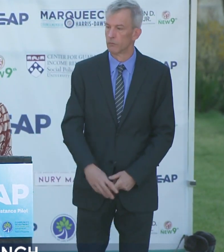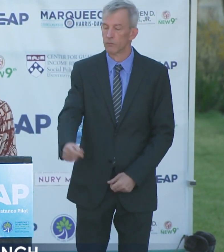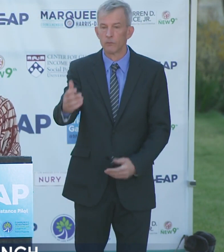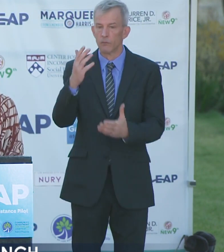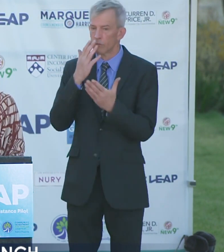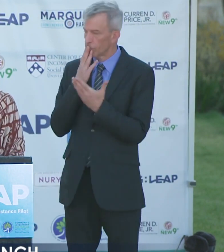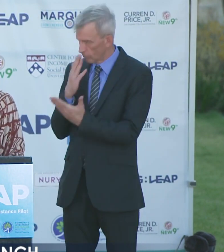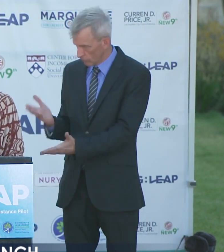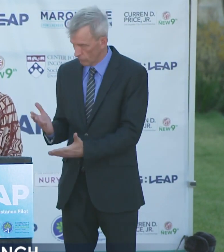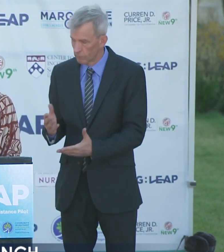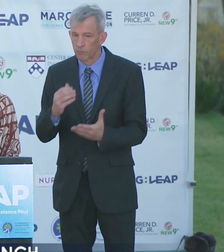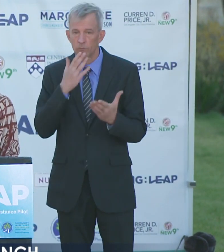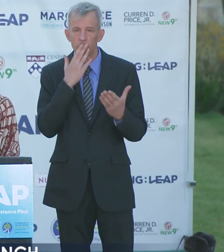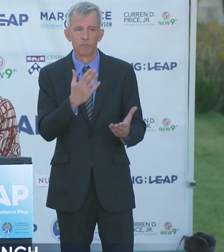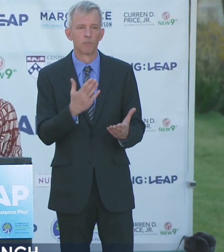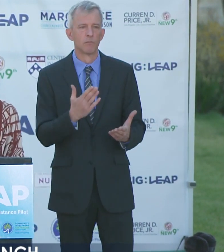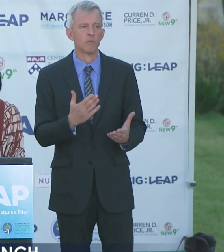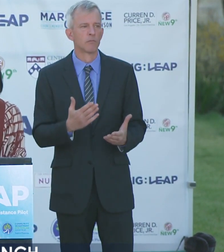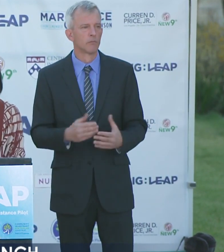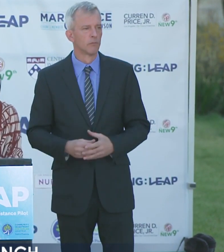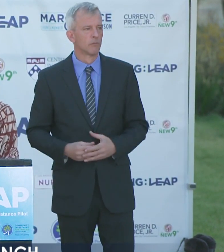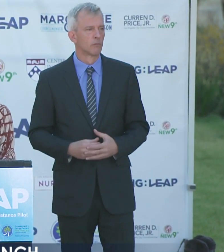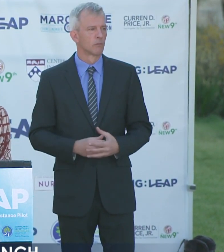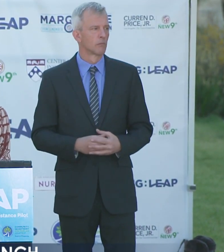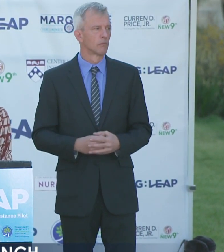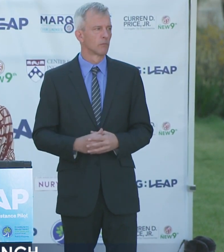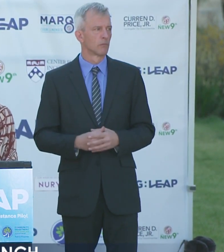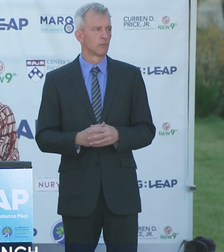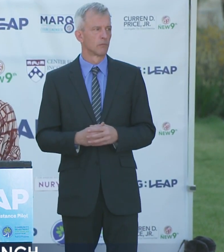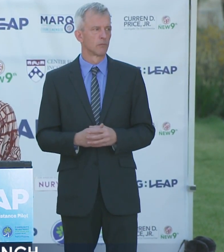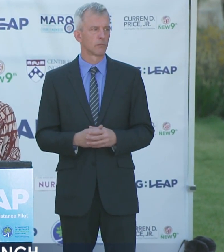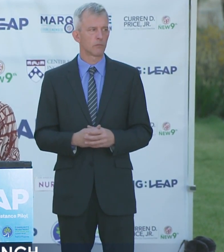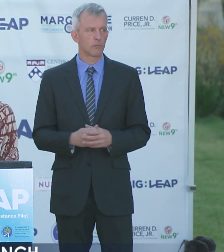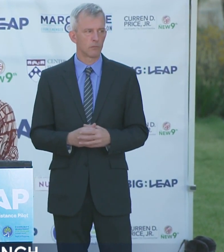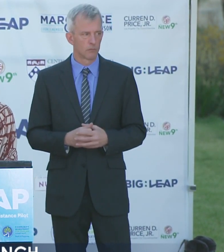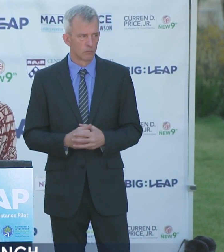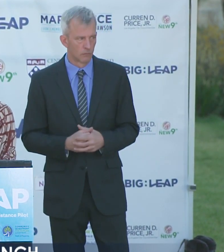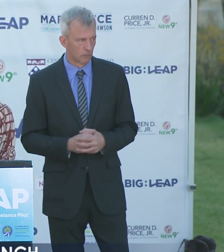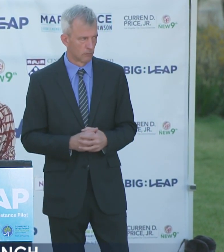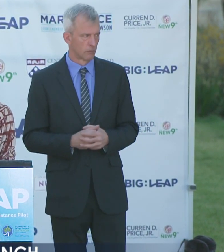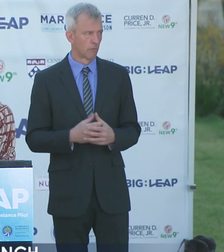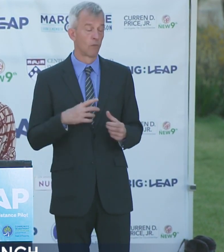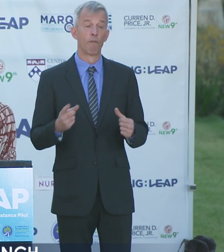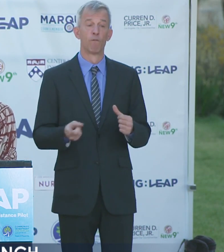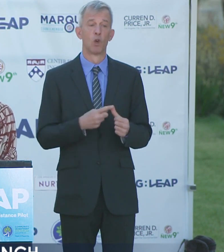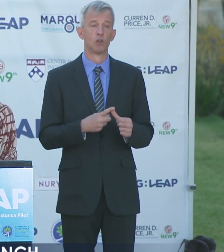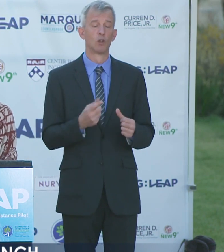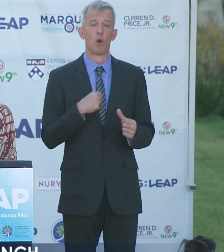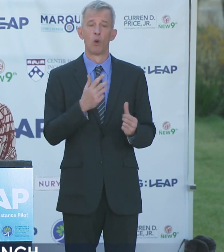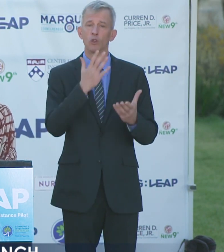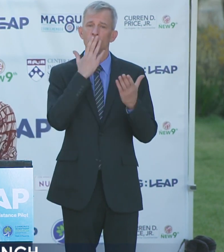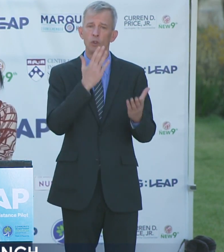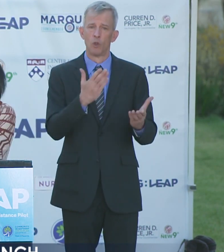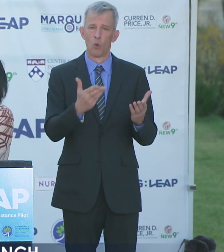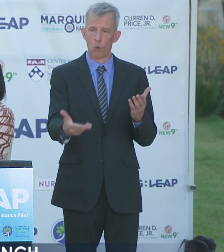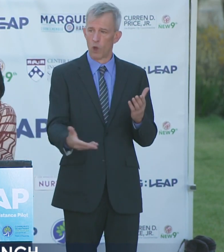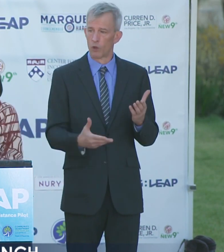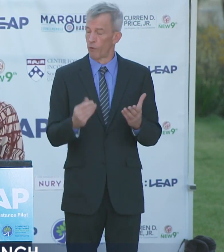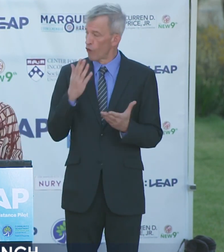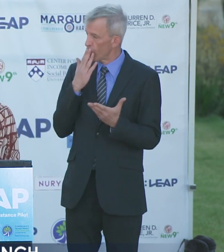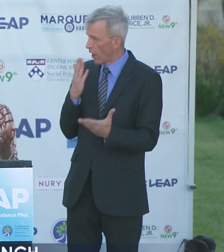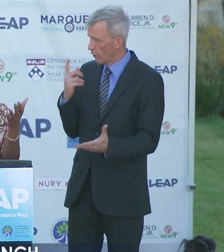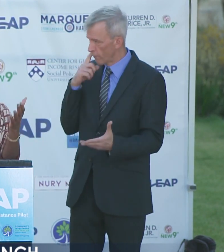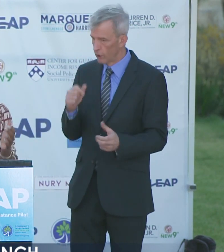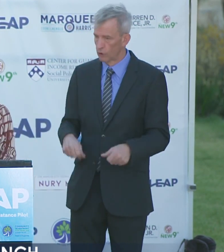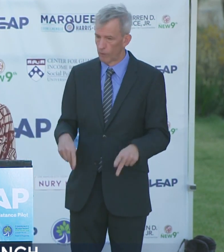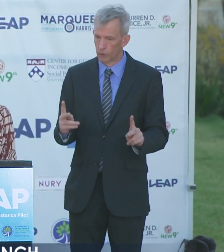you. Thank you, Councilman Price. I want to first of all say welcome. Welcome and thank you for this